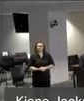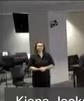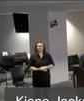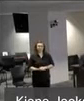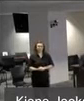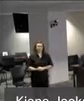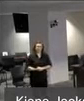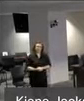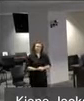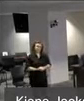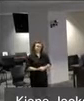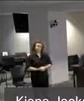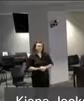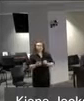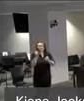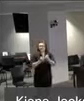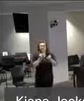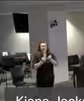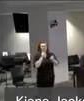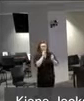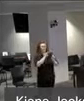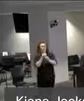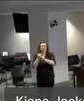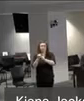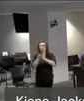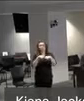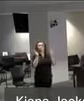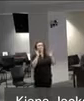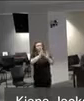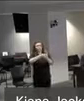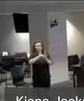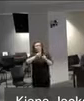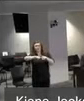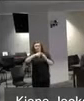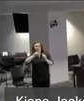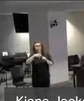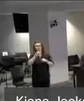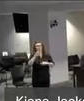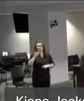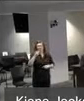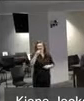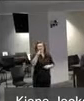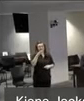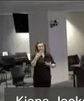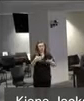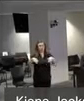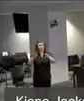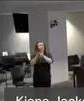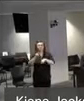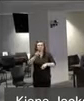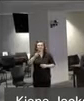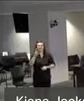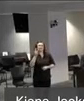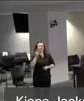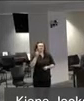Finally, I'd just like to remind everyone that open enrollment will begin on October the 19th and end on November the 6th this year.